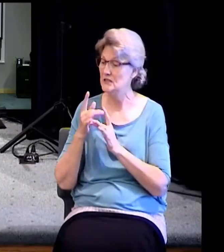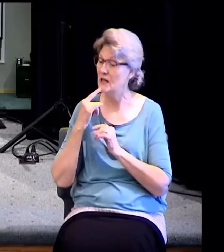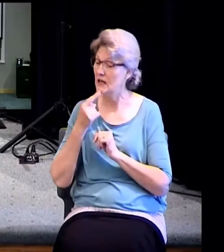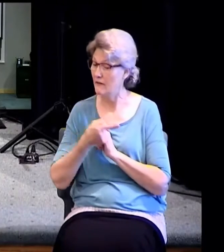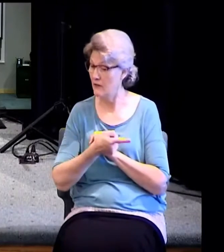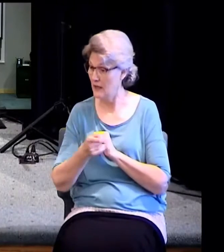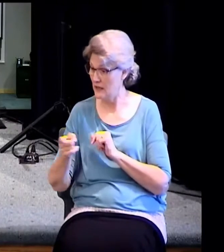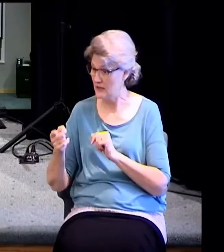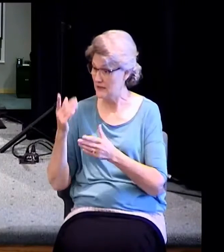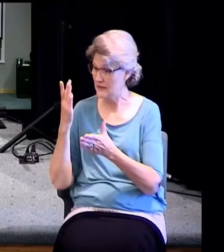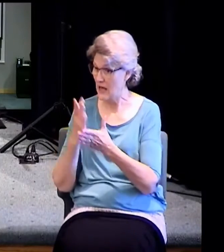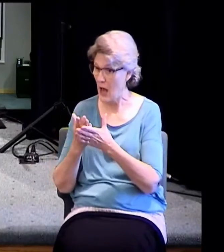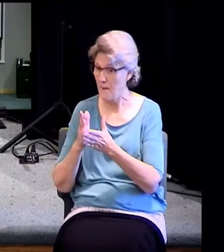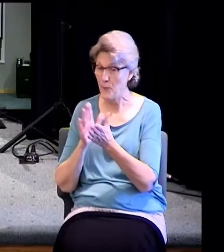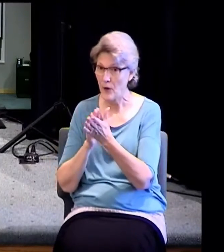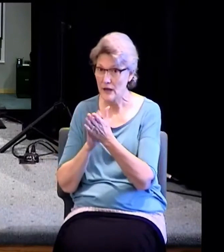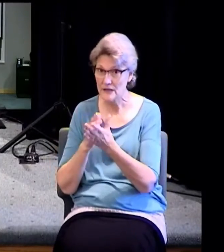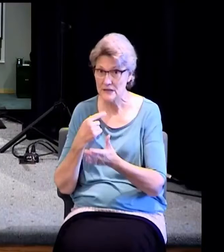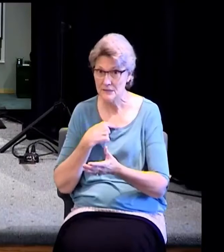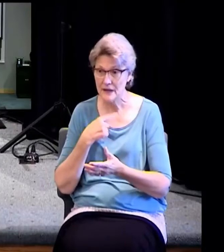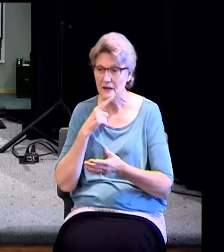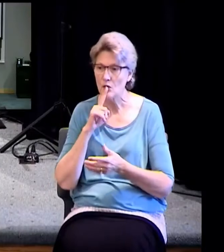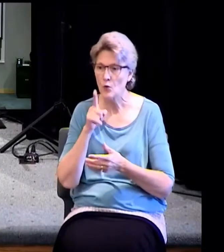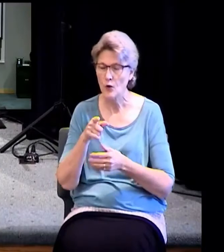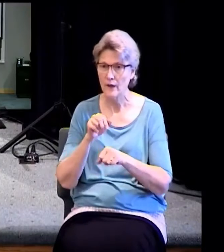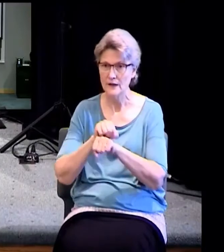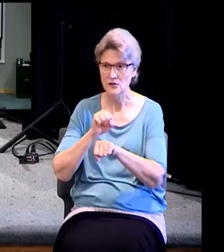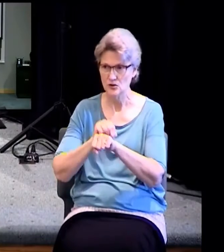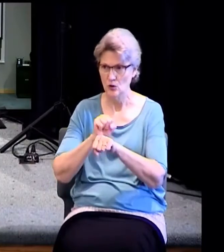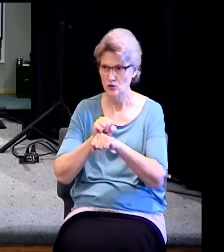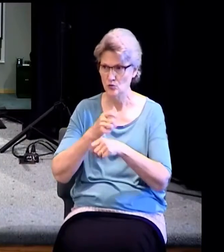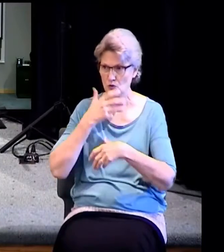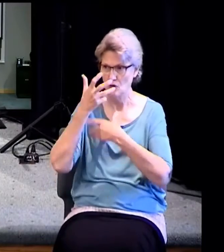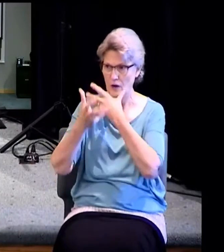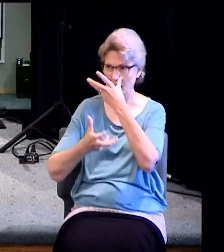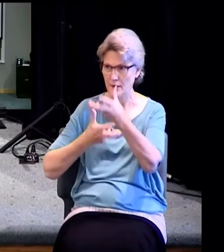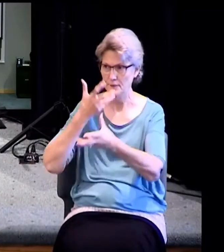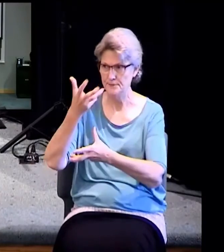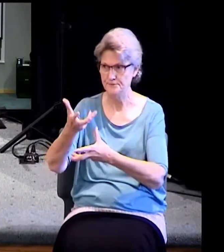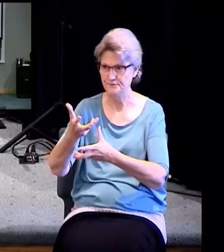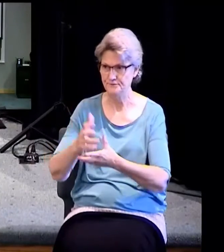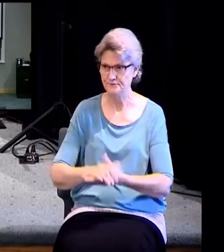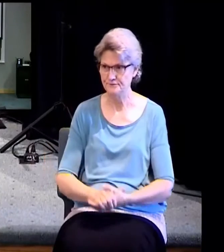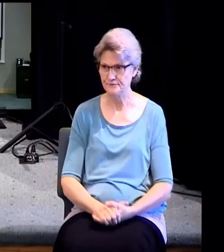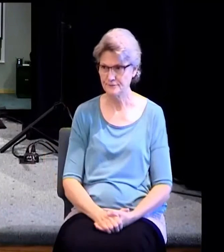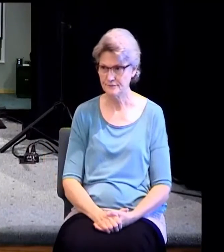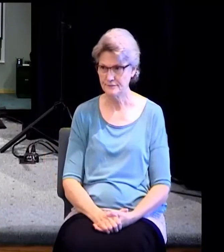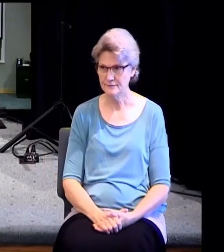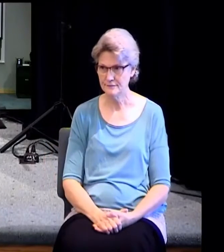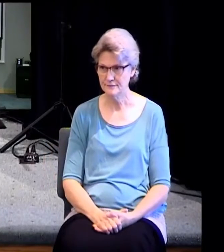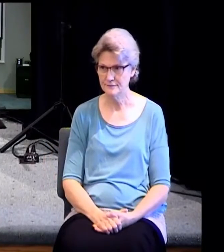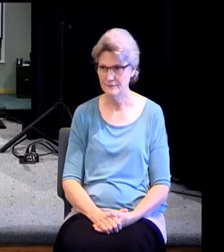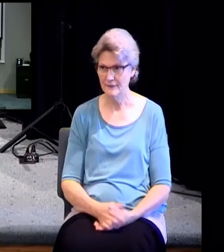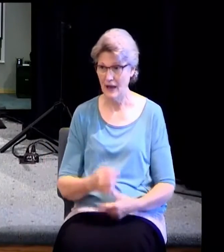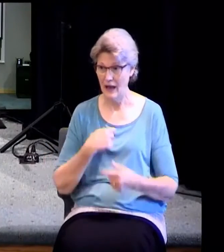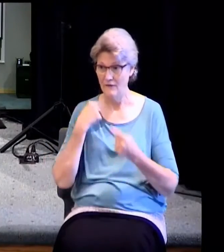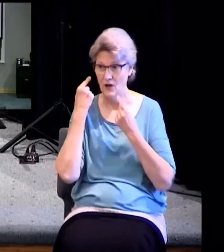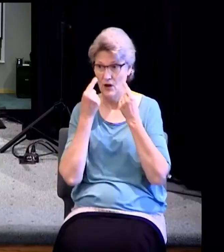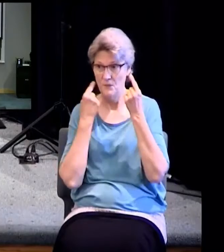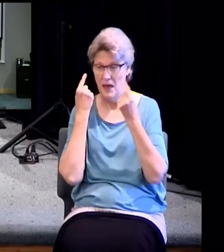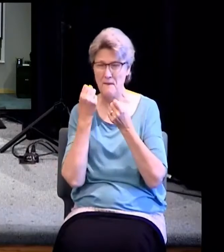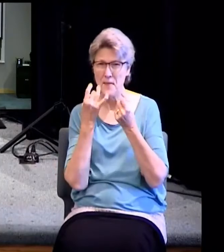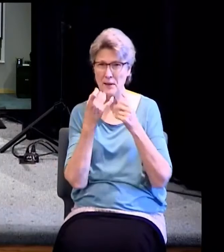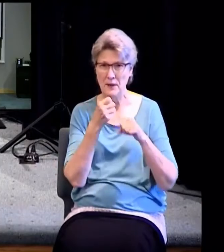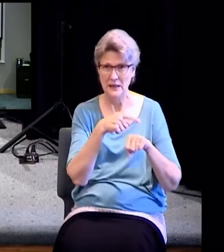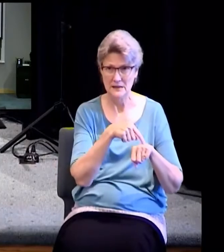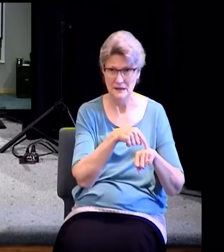their peace, the stones would immediately cry out. I have thought about that so many times,